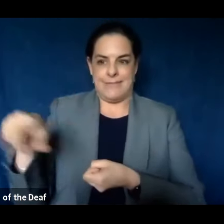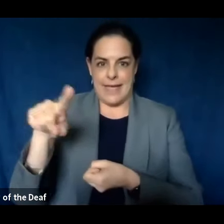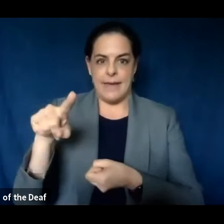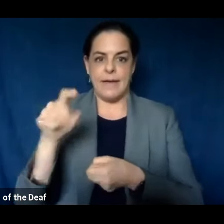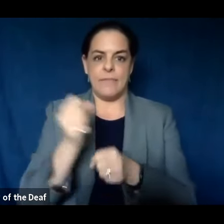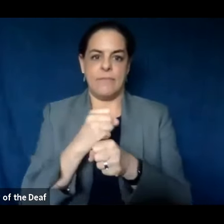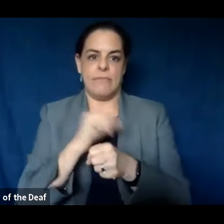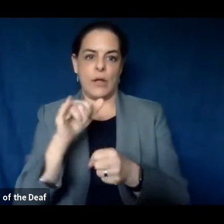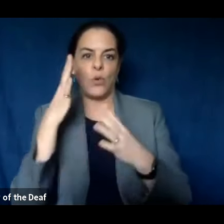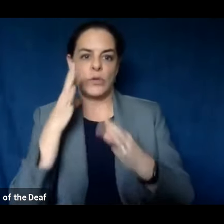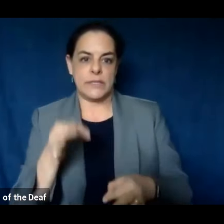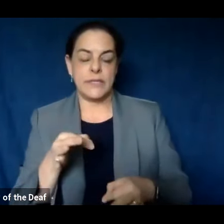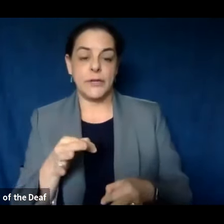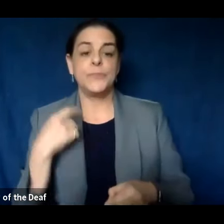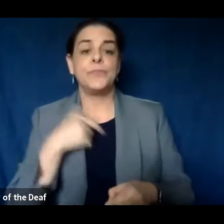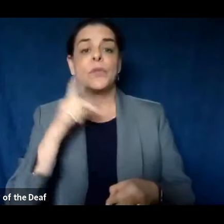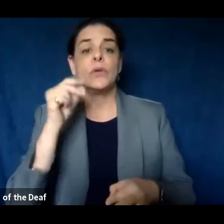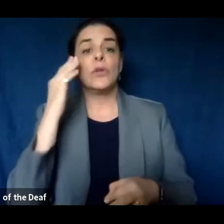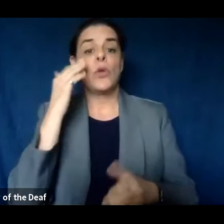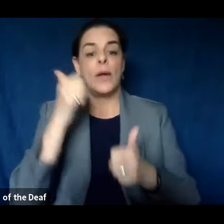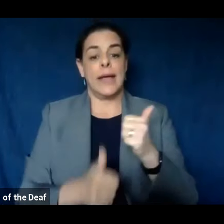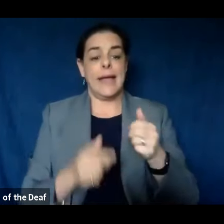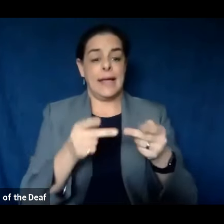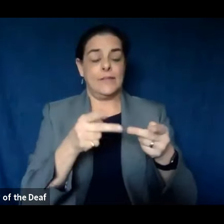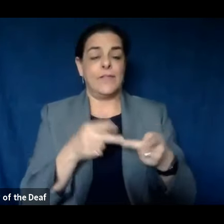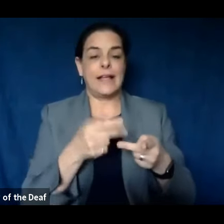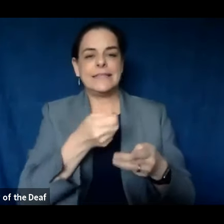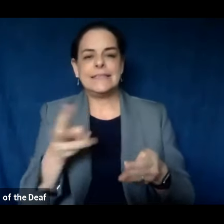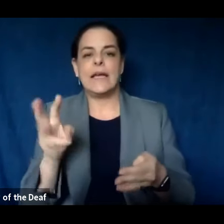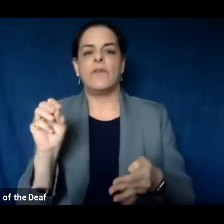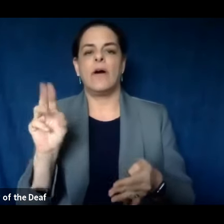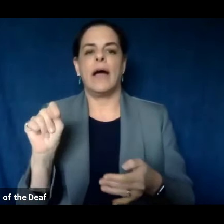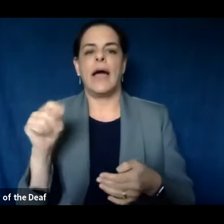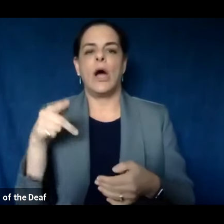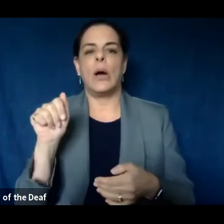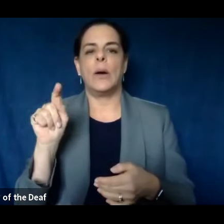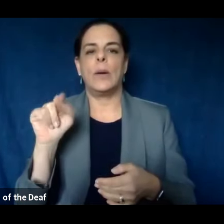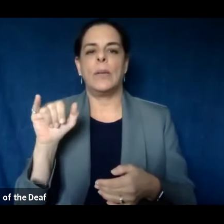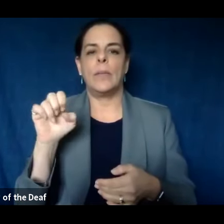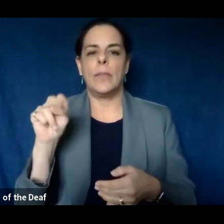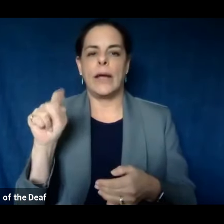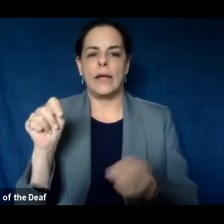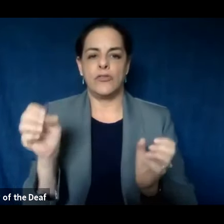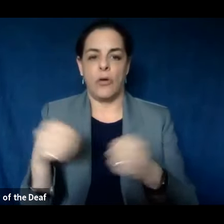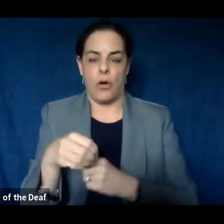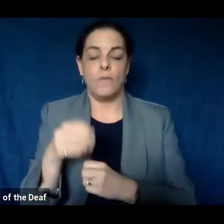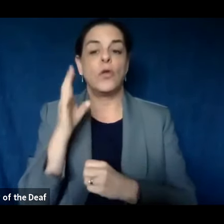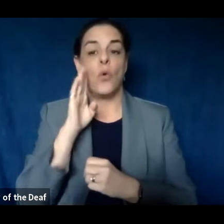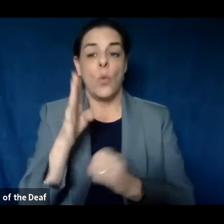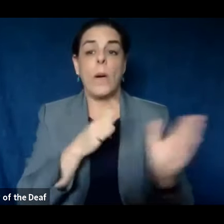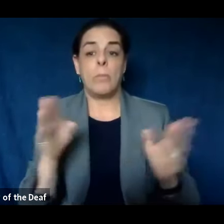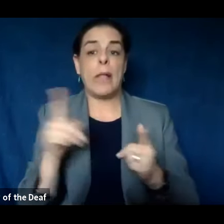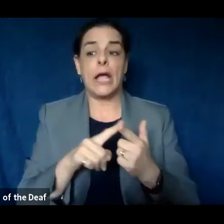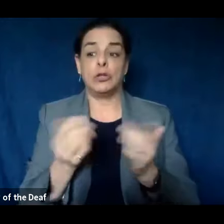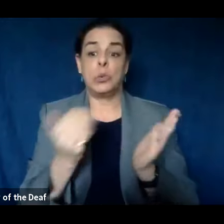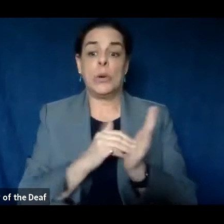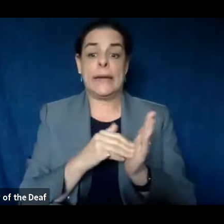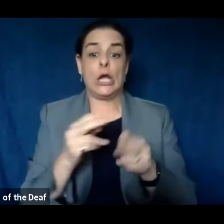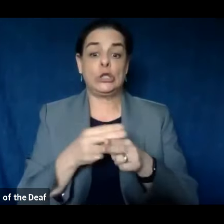I do know that each facility and several outpatient offices do have plans to resume soon. I don't know exactly the